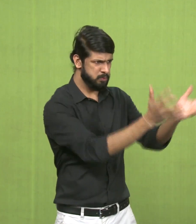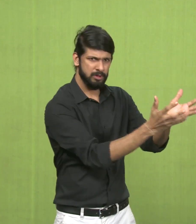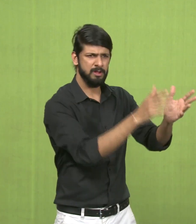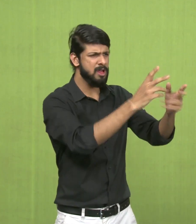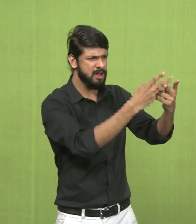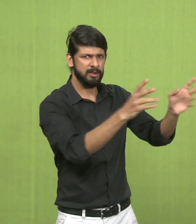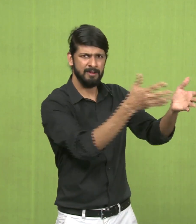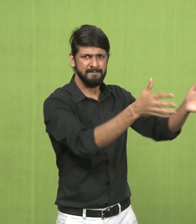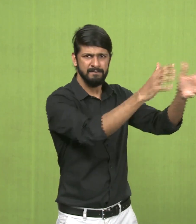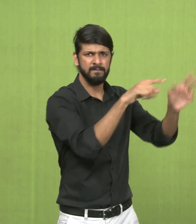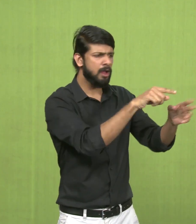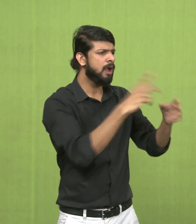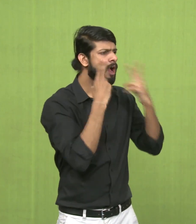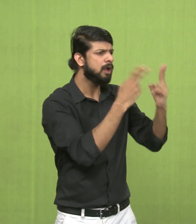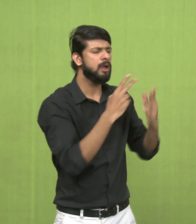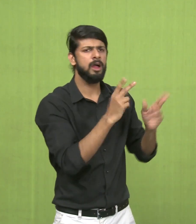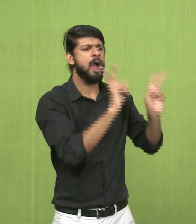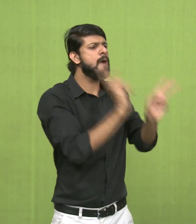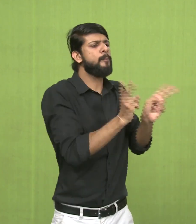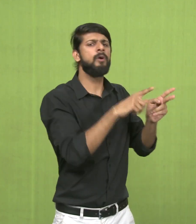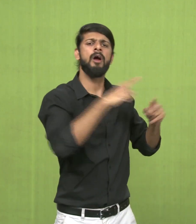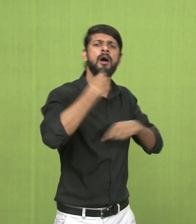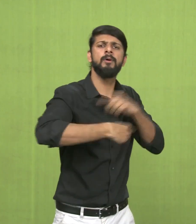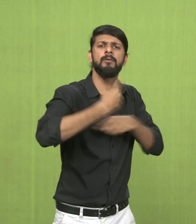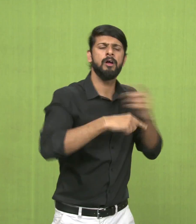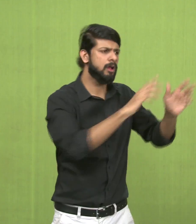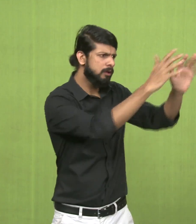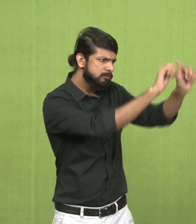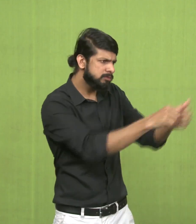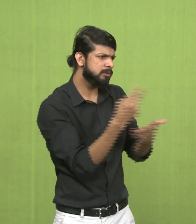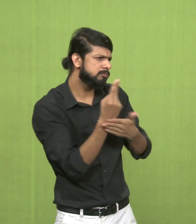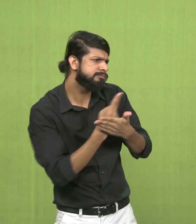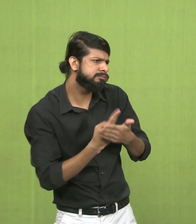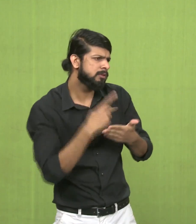Still life artwork features objects of daily use.